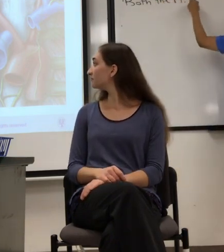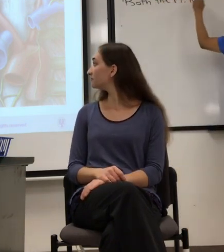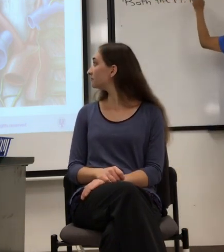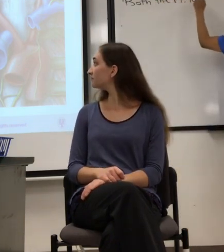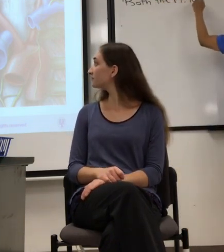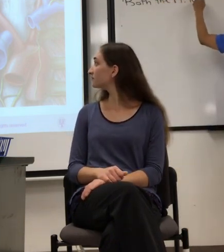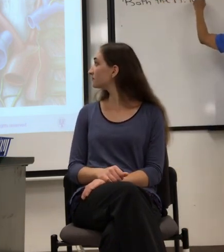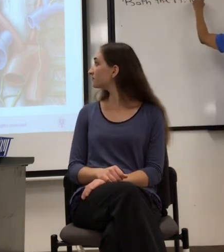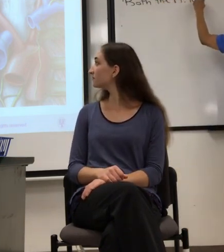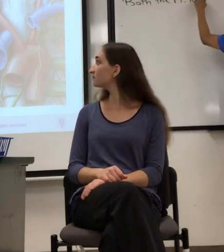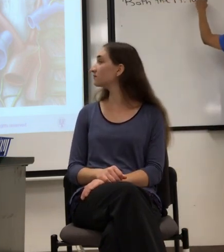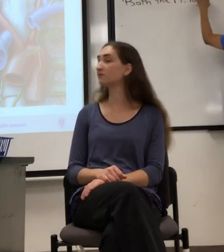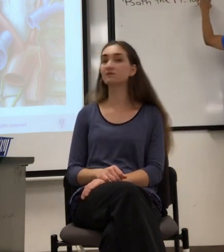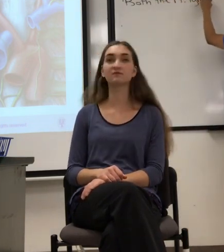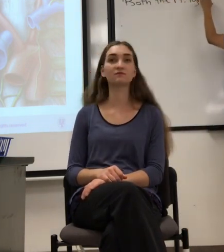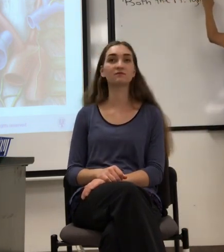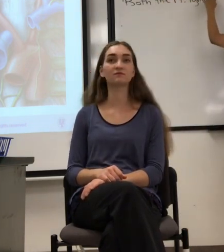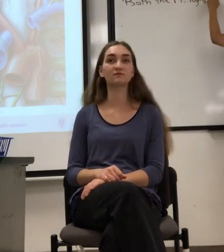Both the right